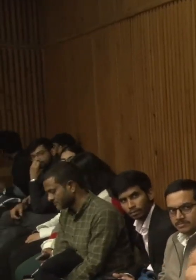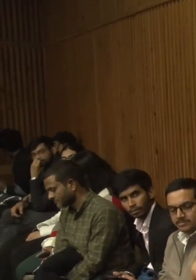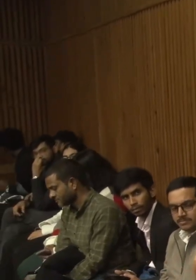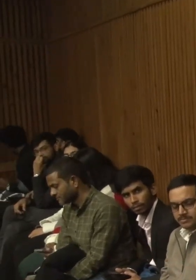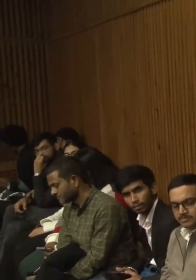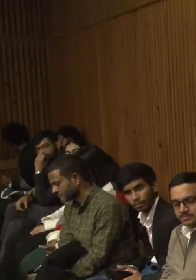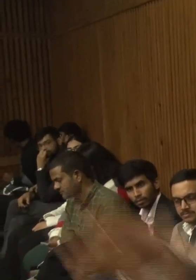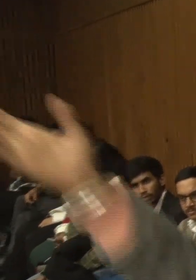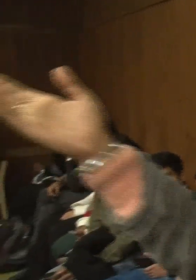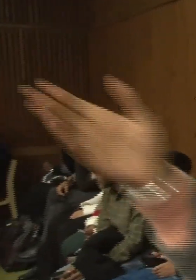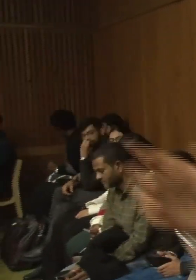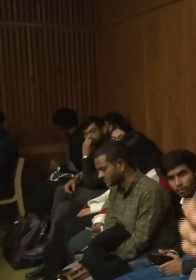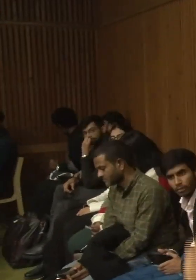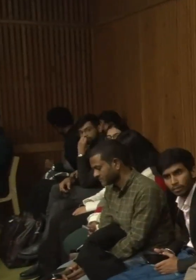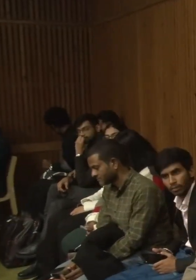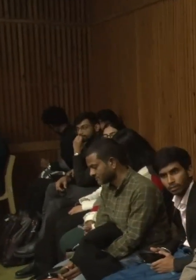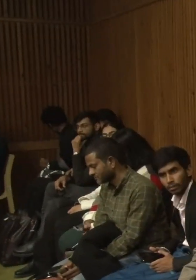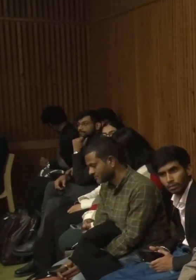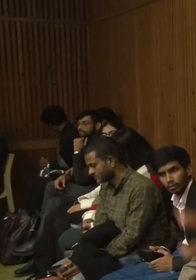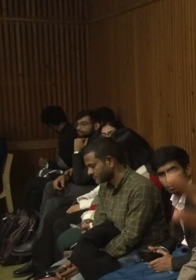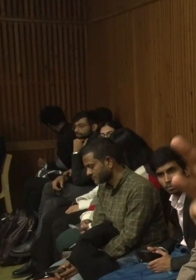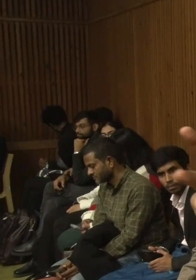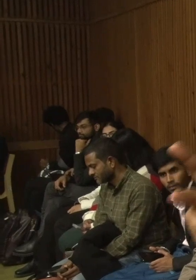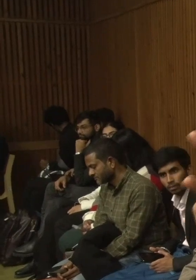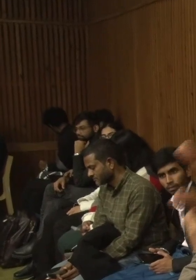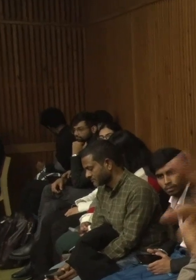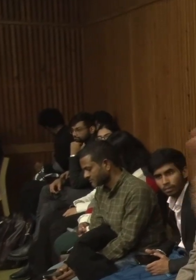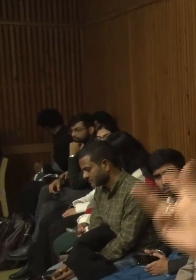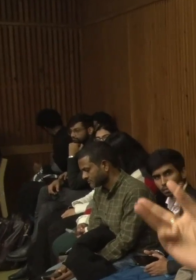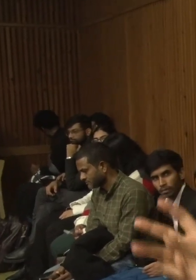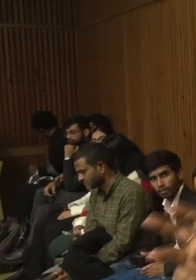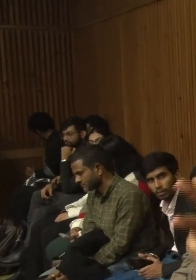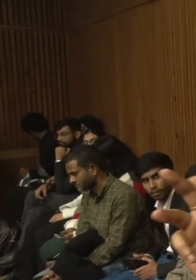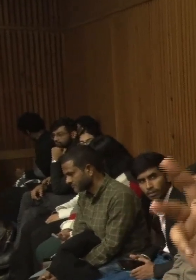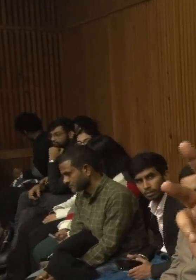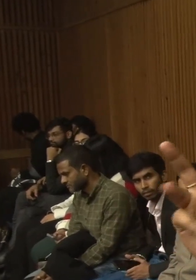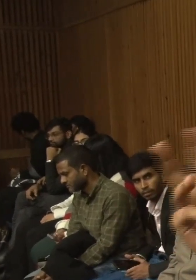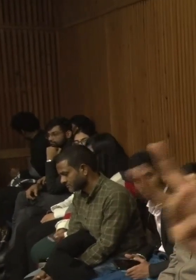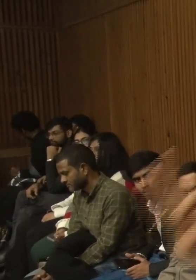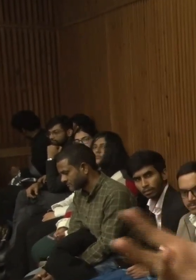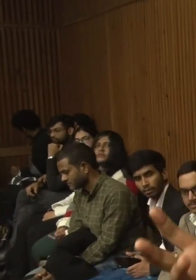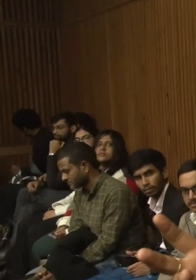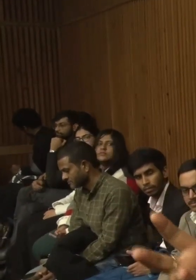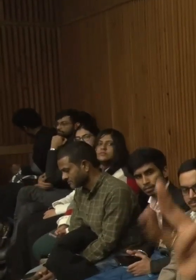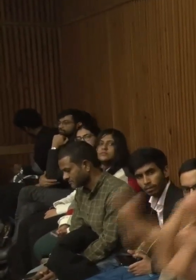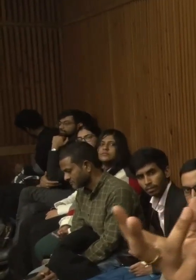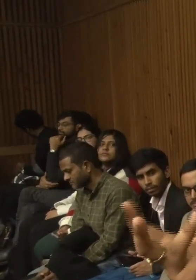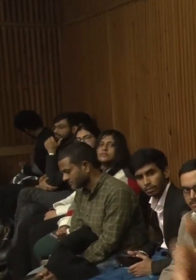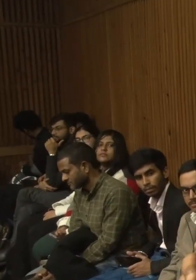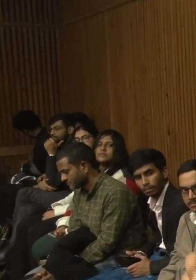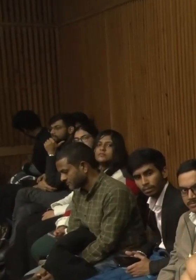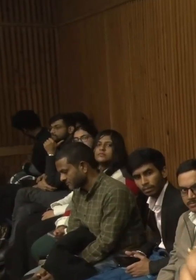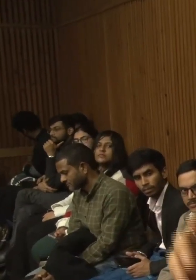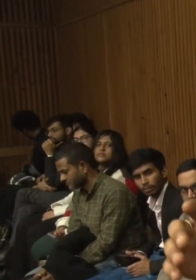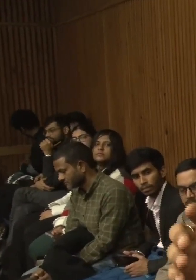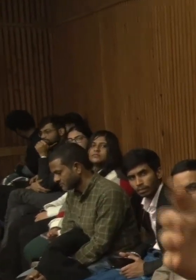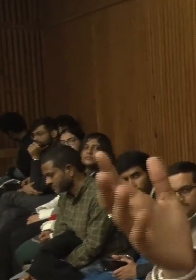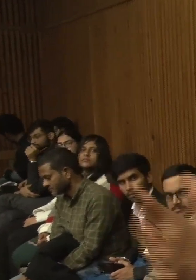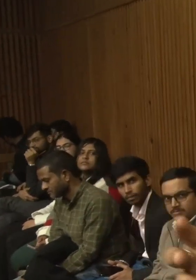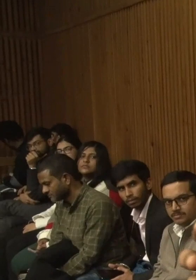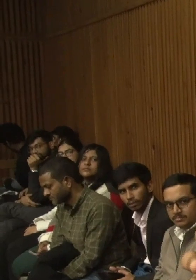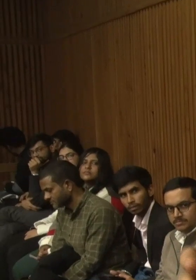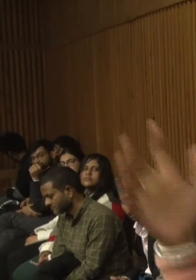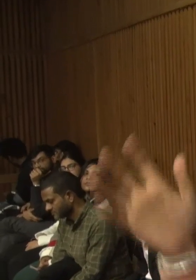facing is, and you also mentioned briefly, that how to find equivalent terms of different doctrines which are Eurocentric. So